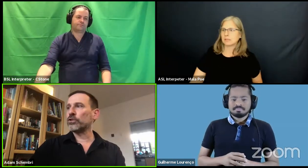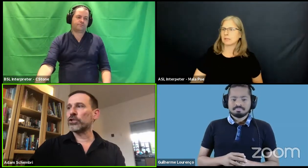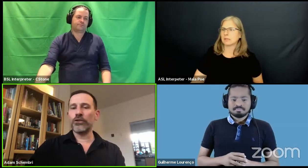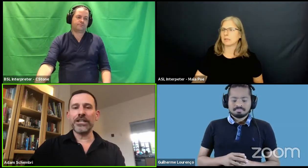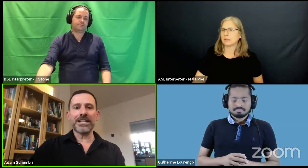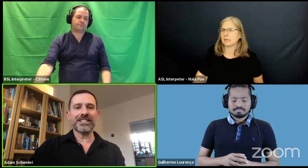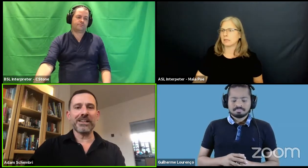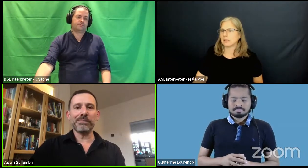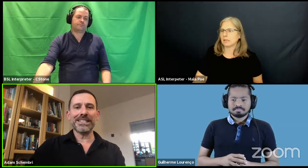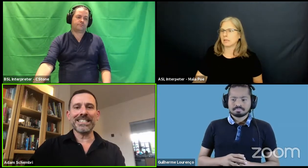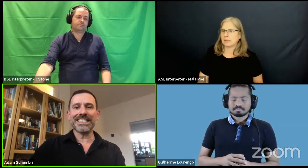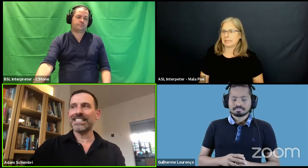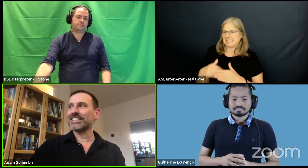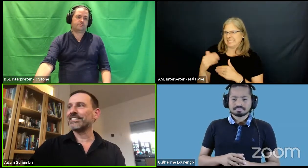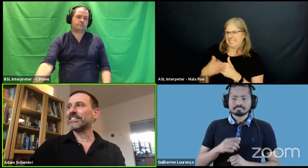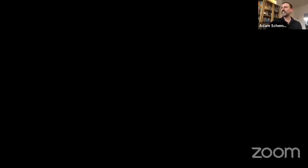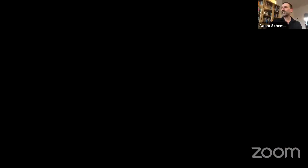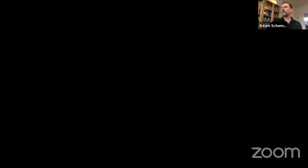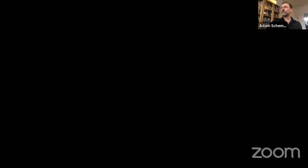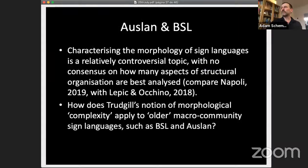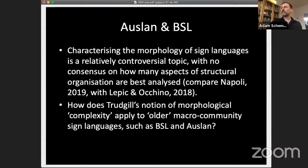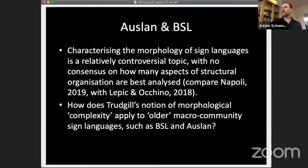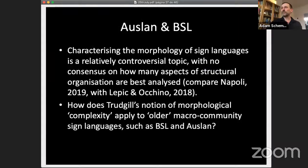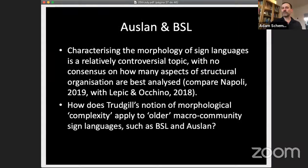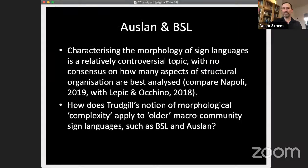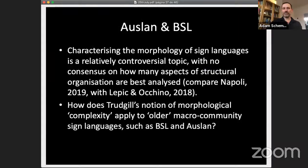If you could show the next slide, please.